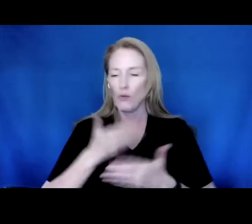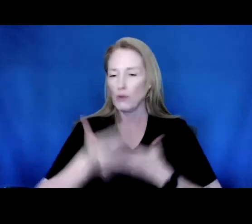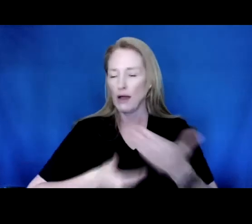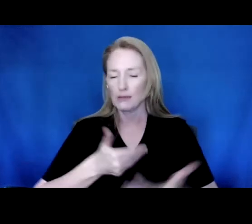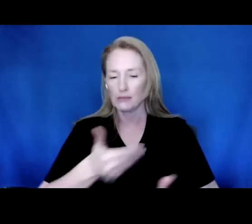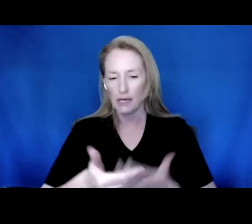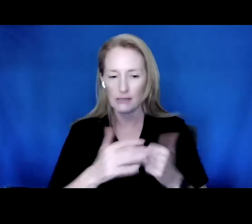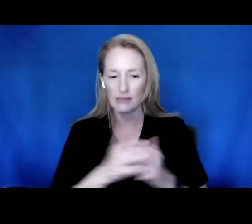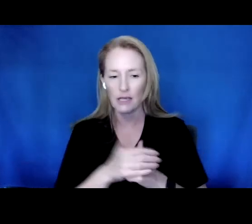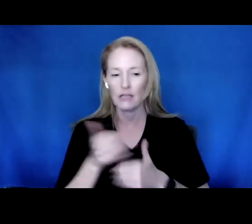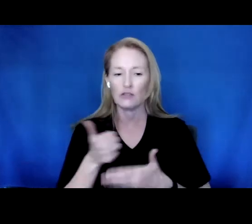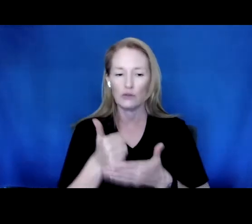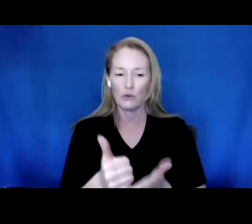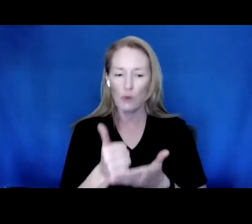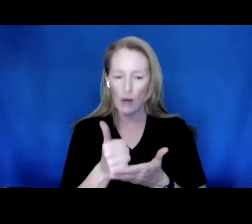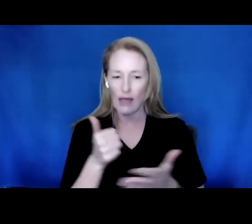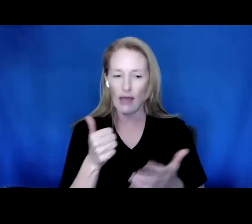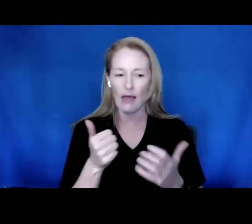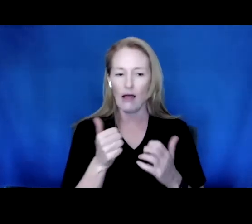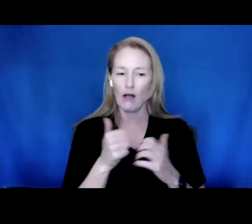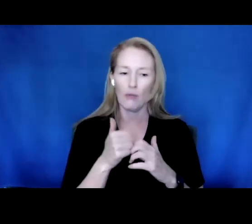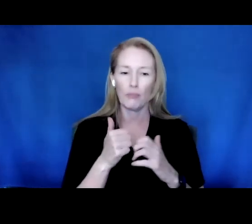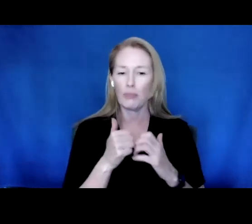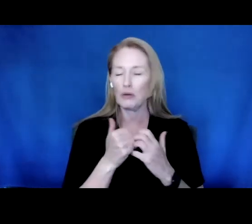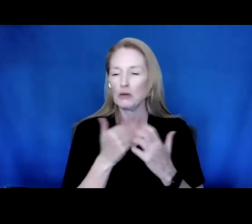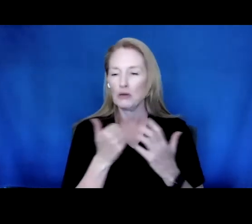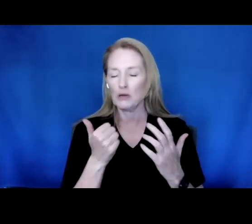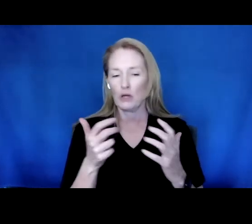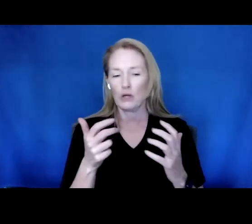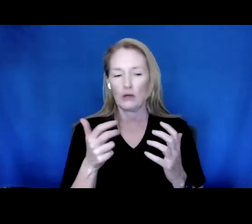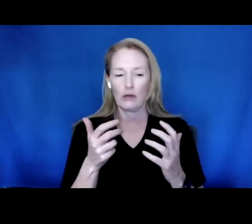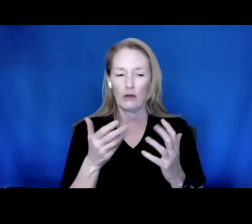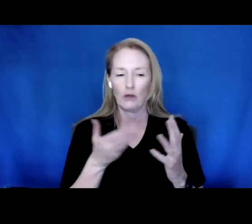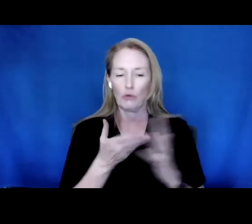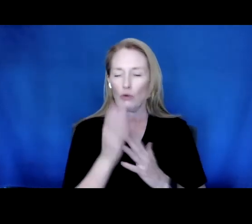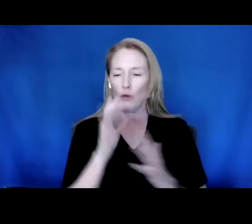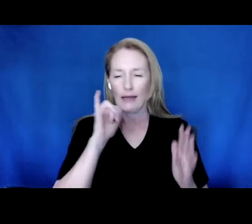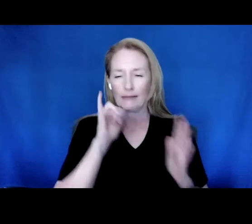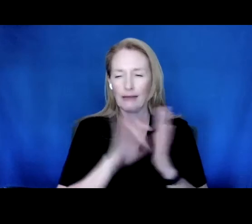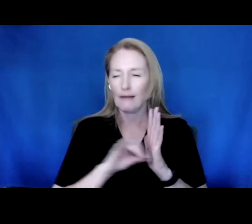aided in the interpretation of our results.